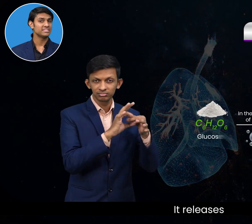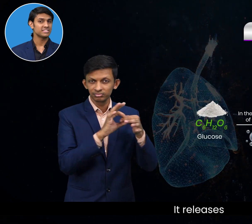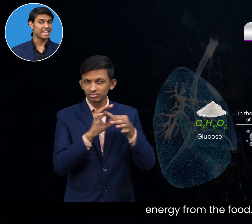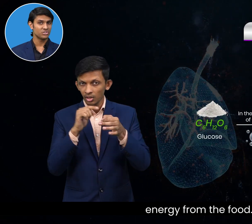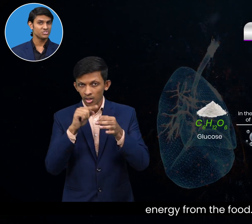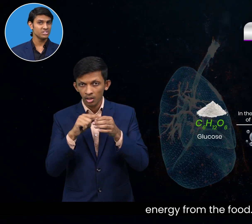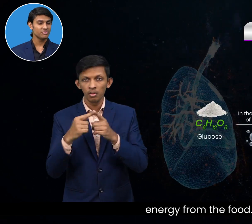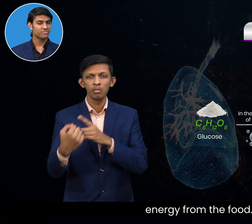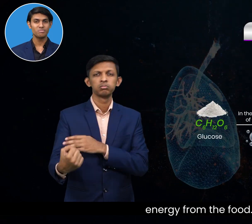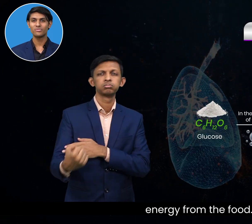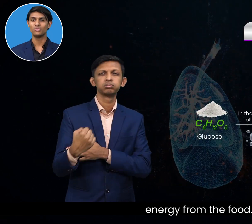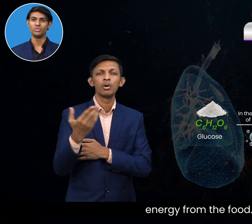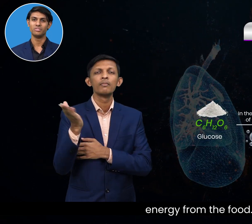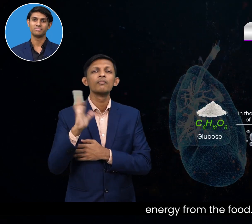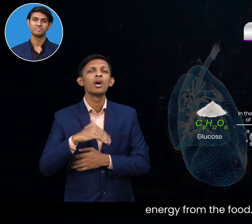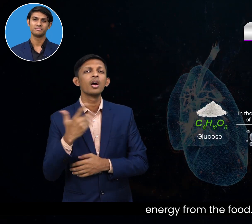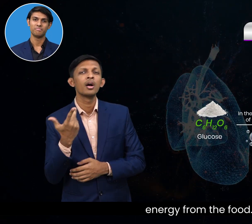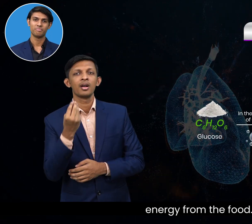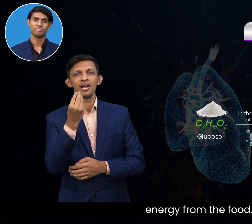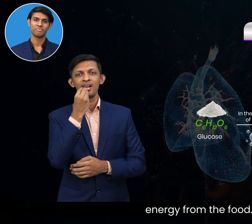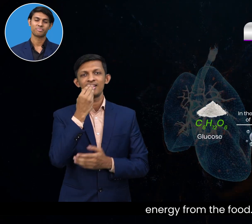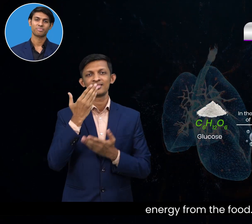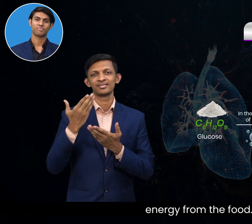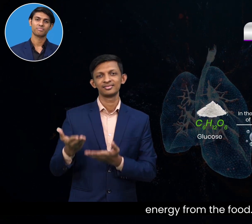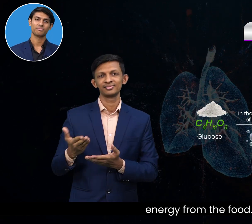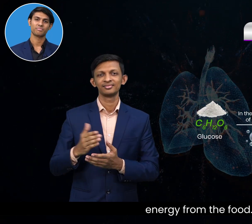It releases energy from the food.